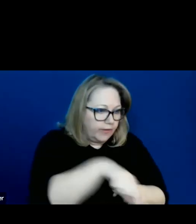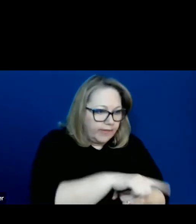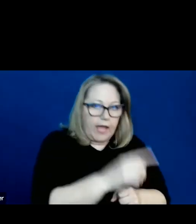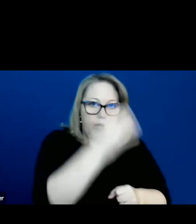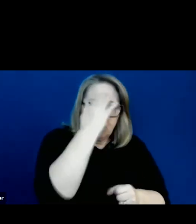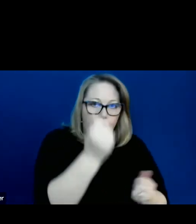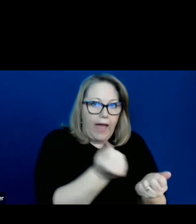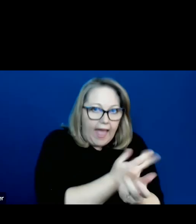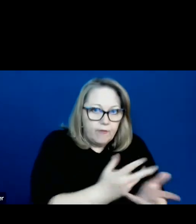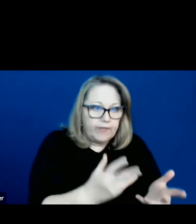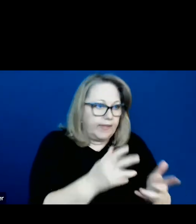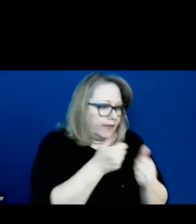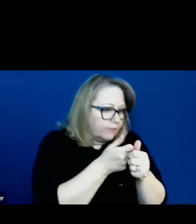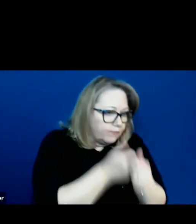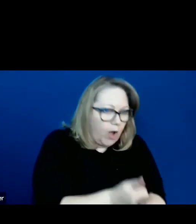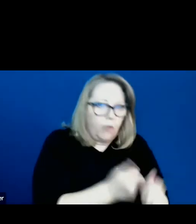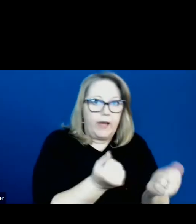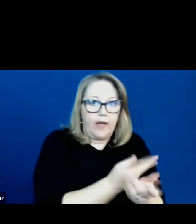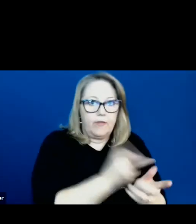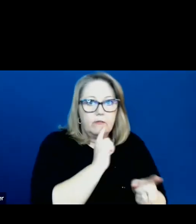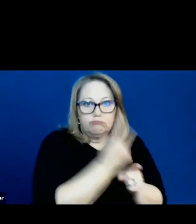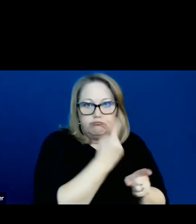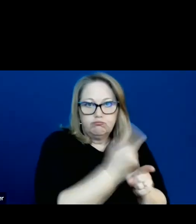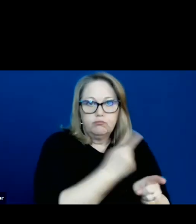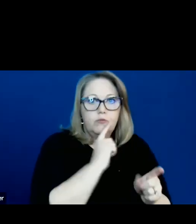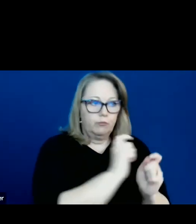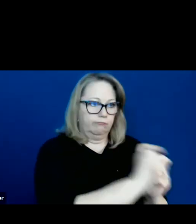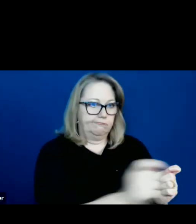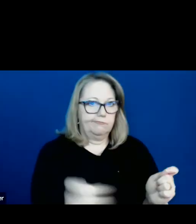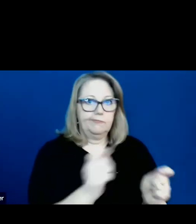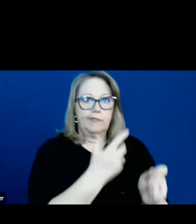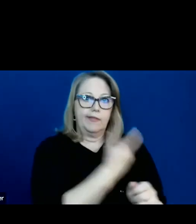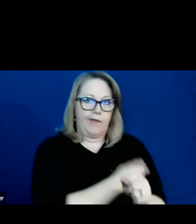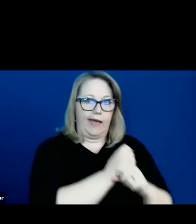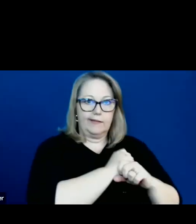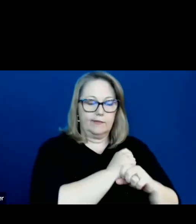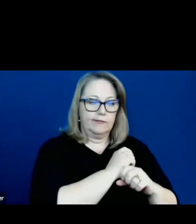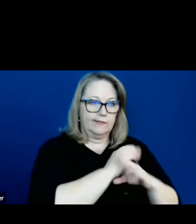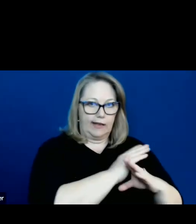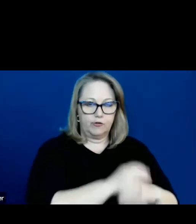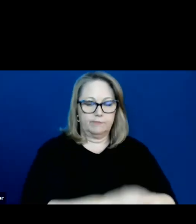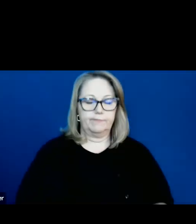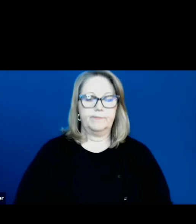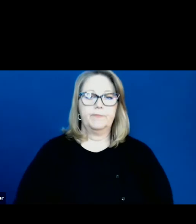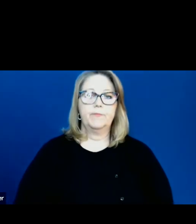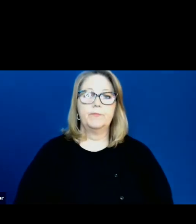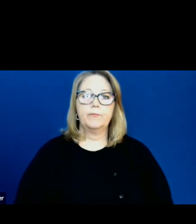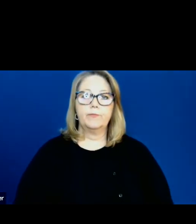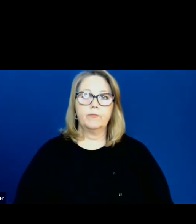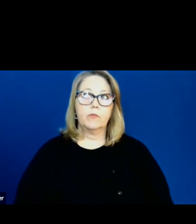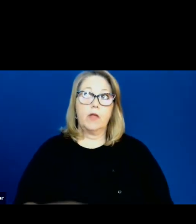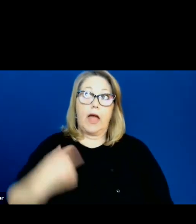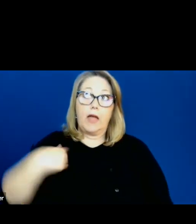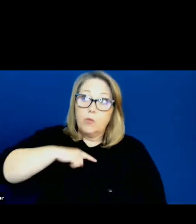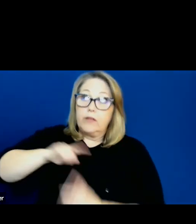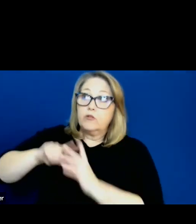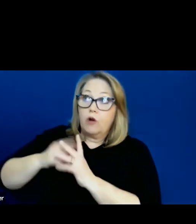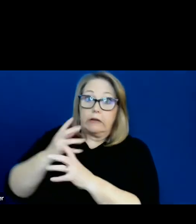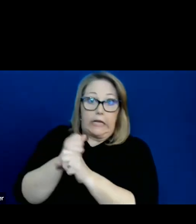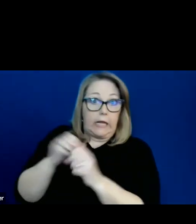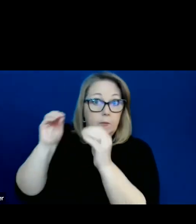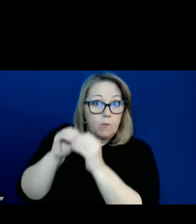are being followed for priority populations to be vaccinated. As more doses of the vaccine are received in Nevada